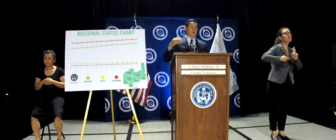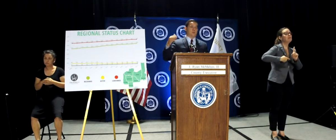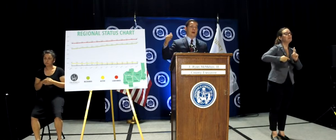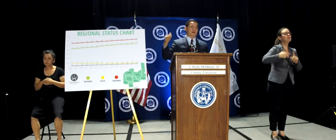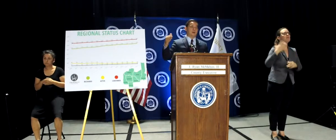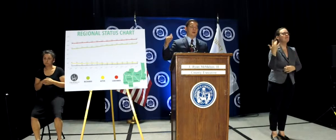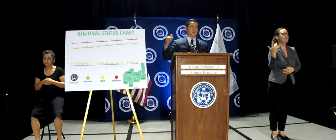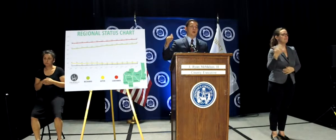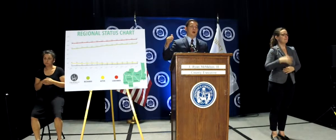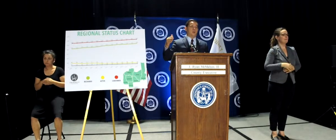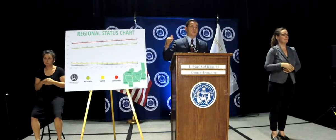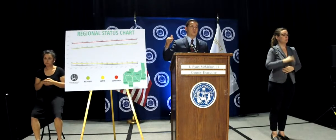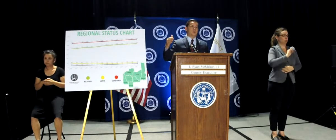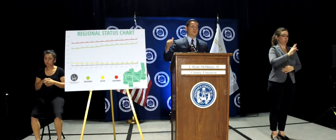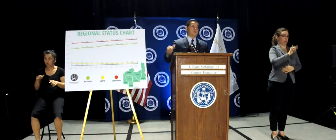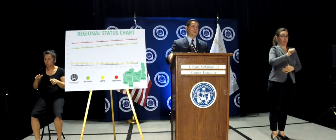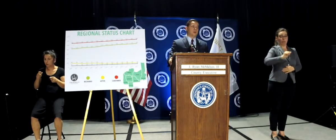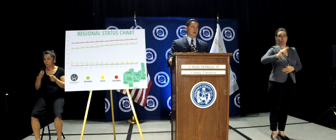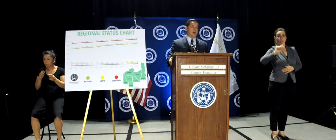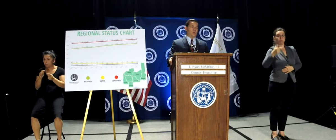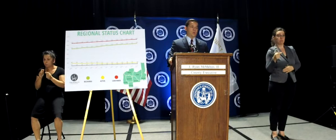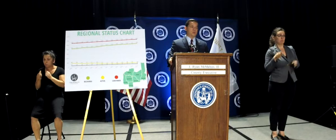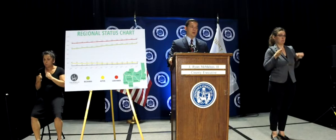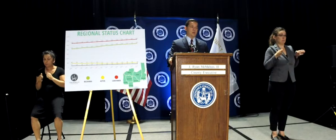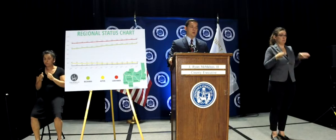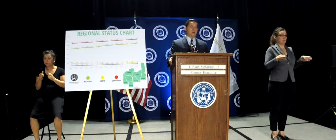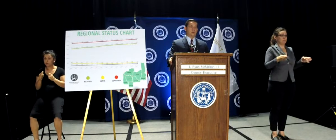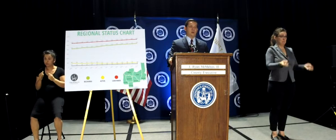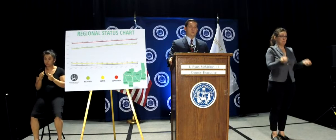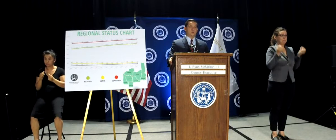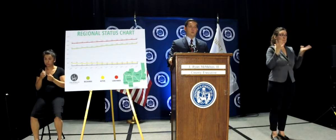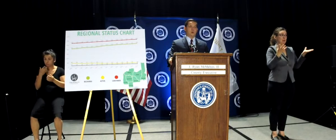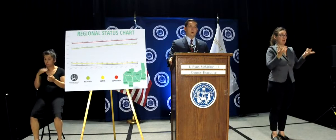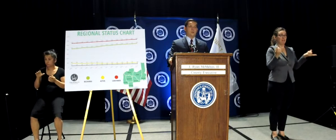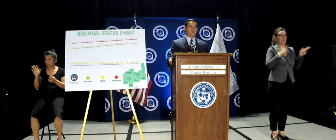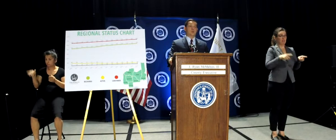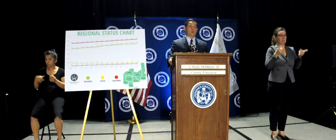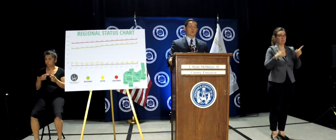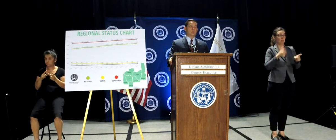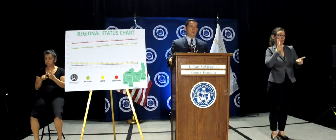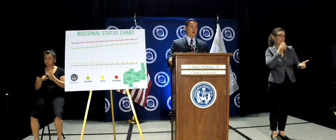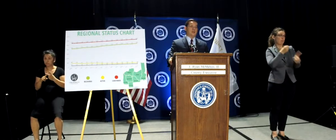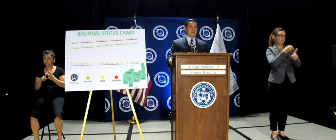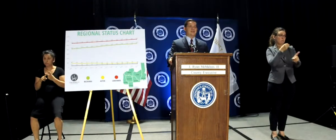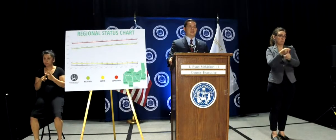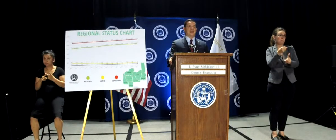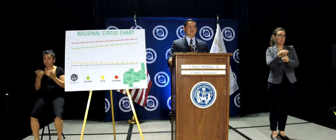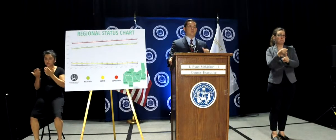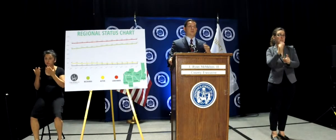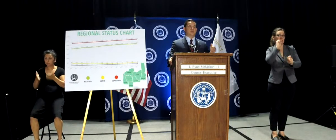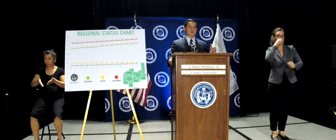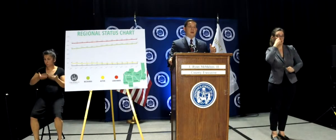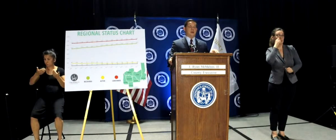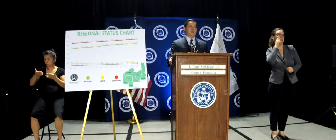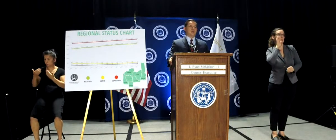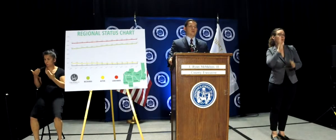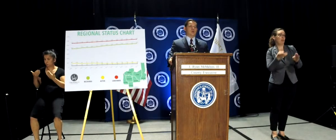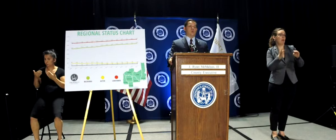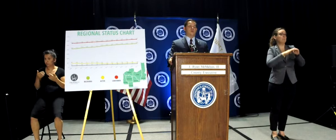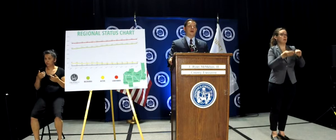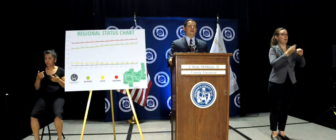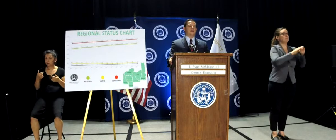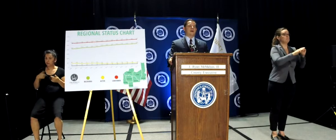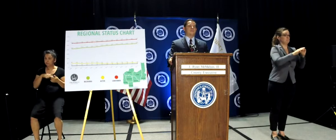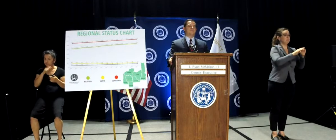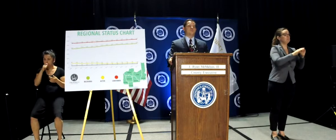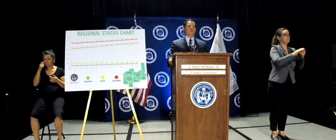colleges going back with students, when you're talking about getting ready for school. Testing has to be a piece of that. So